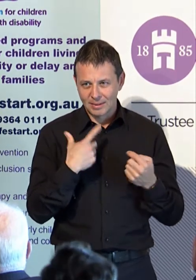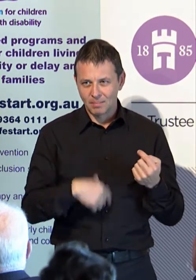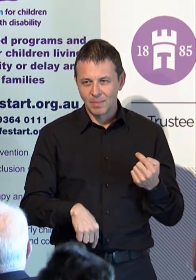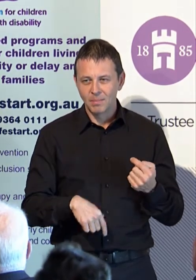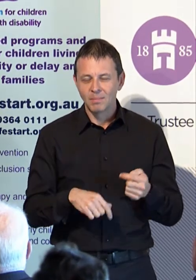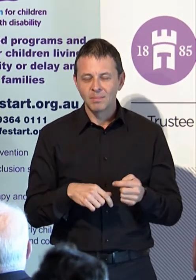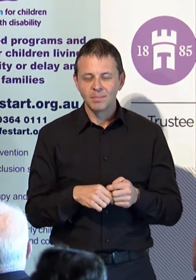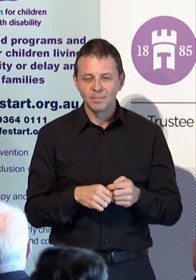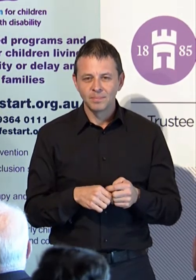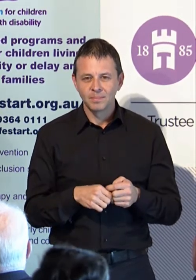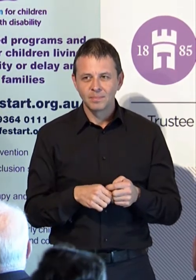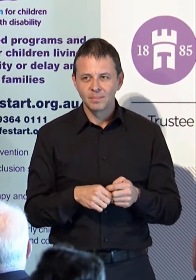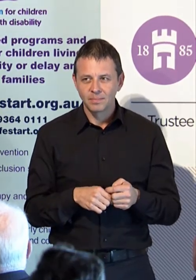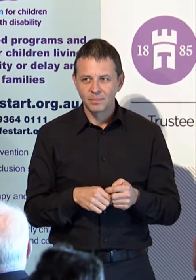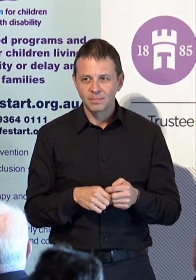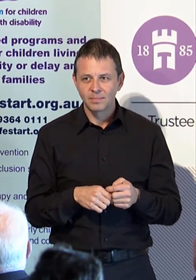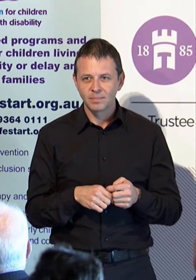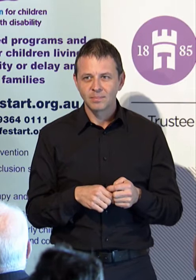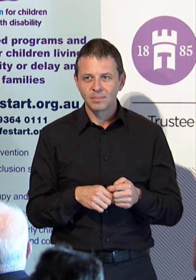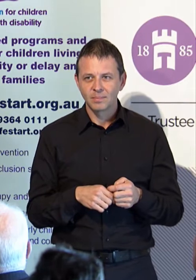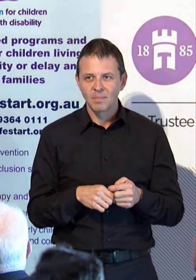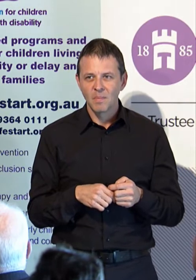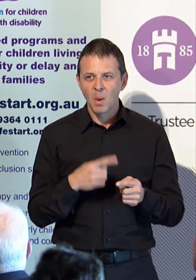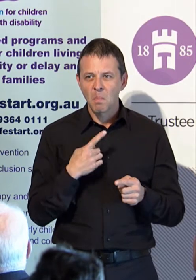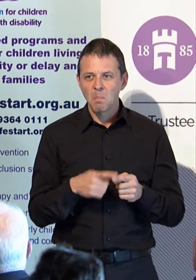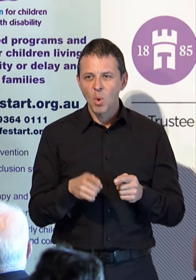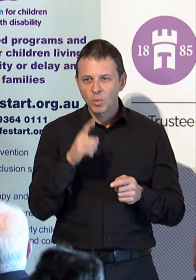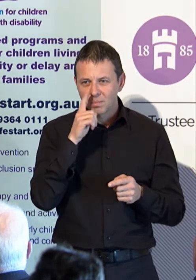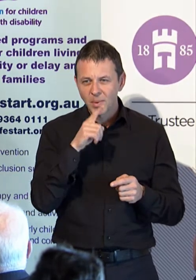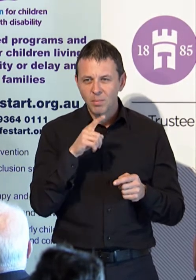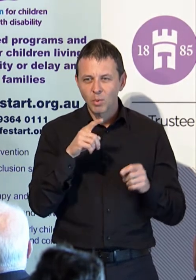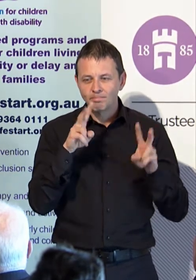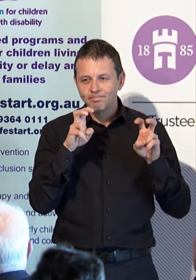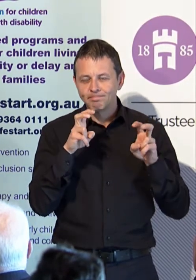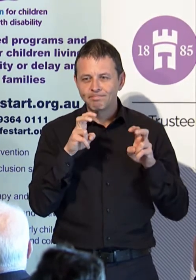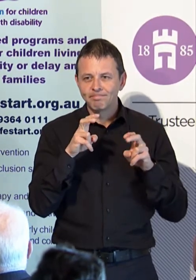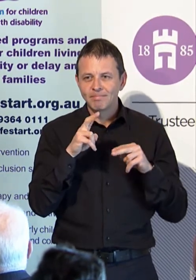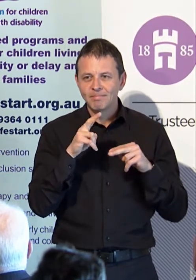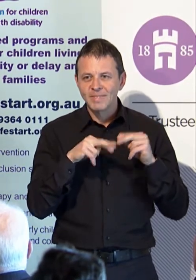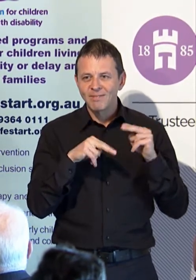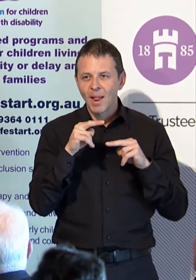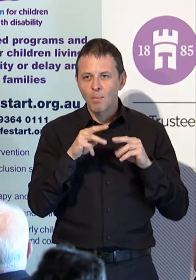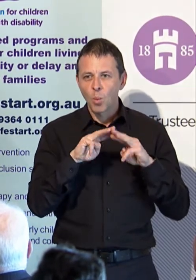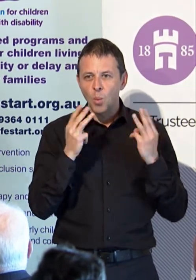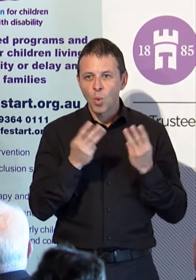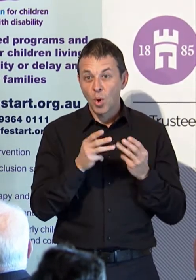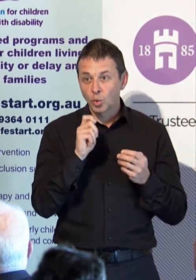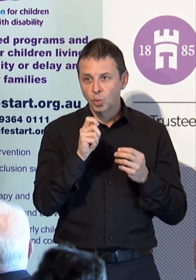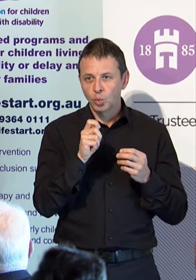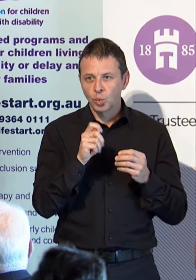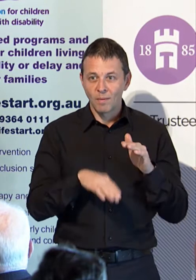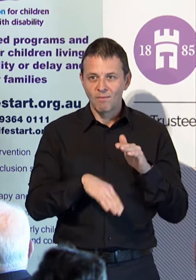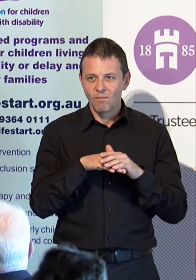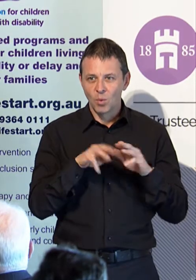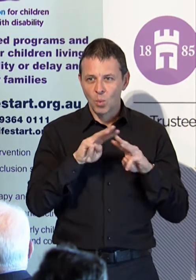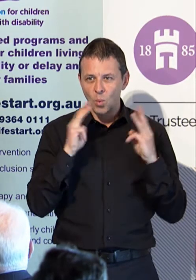that most people in the developed world, and shortly most people in the world, will